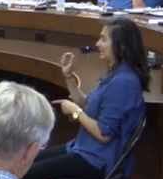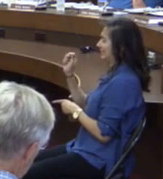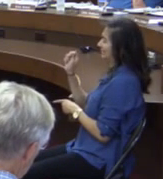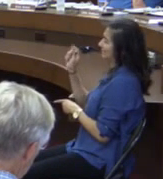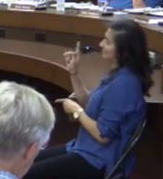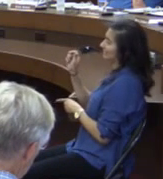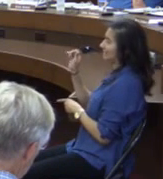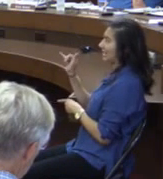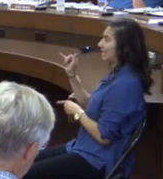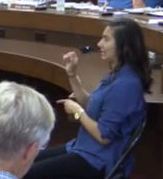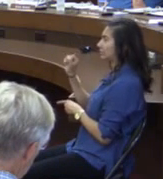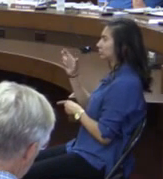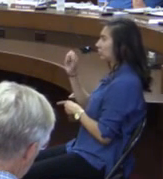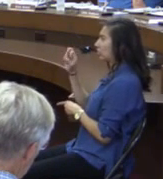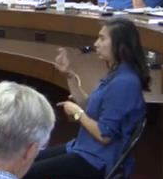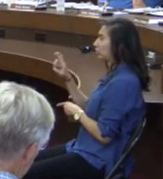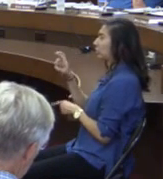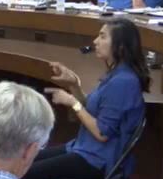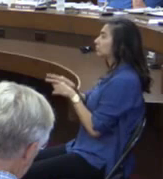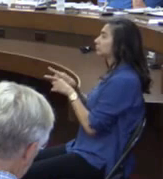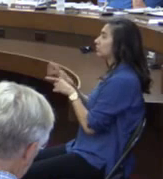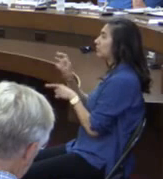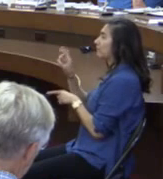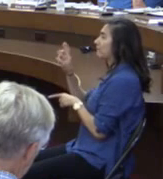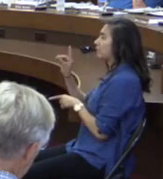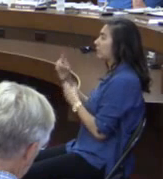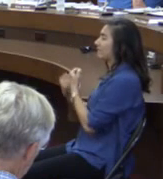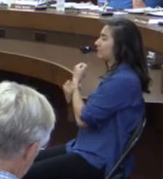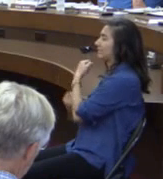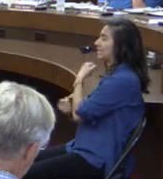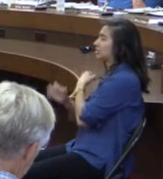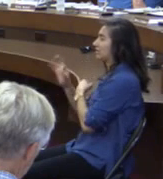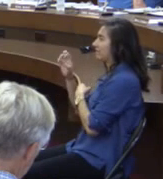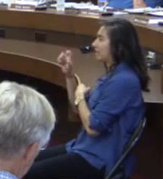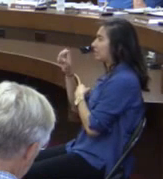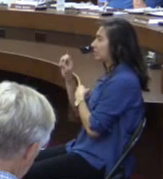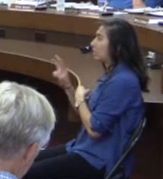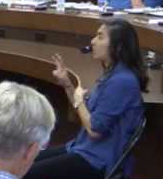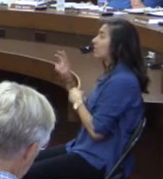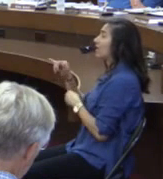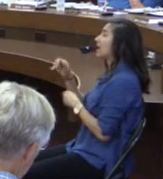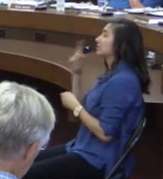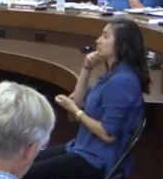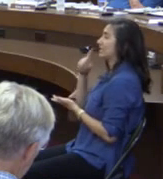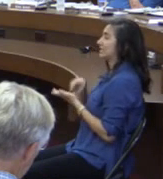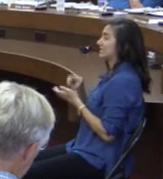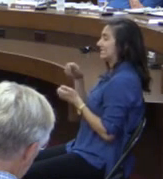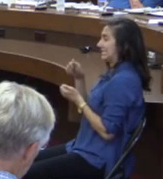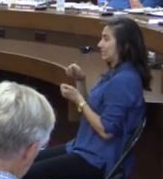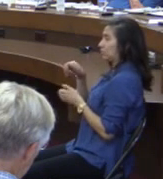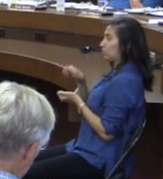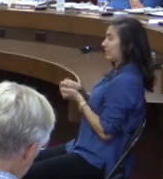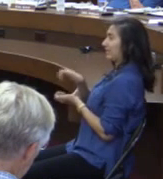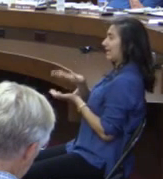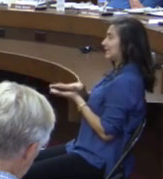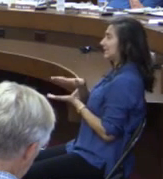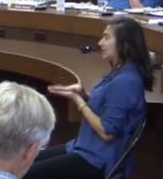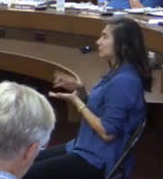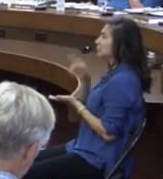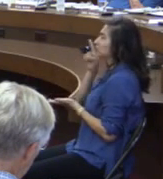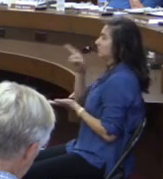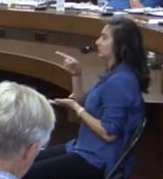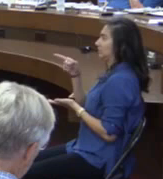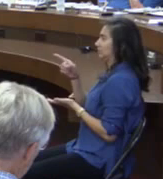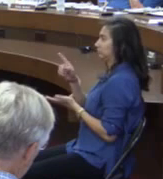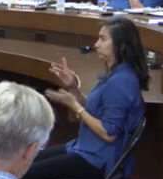Scholar, and she is also a Ford Foundation Fellow, which are recognitions that in academia are considered quite